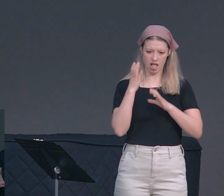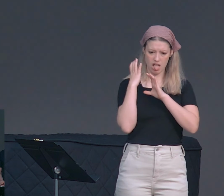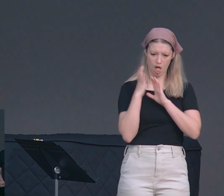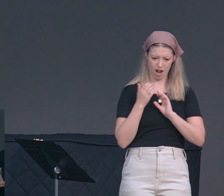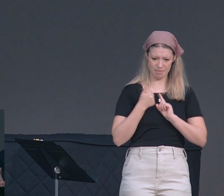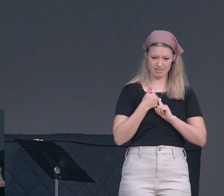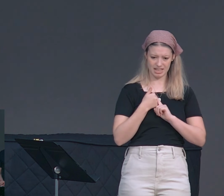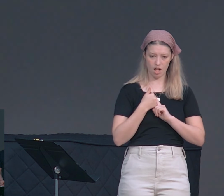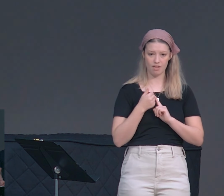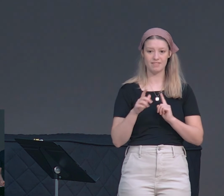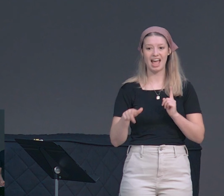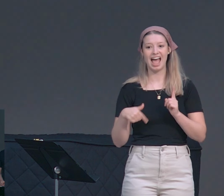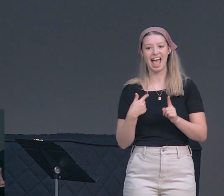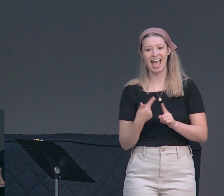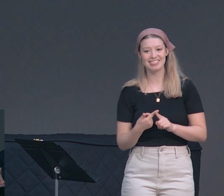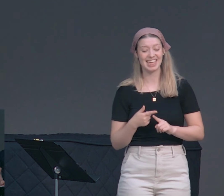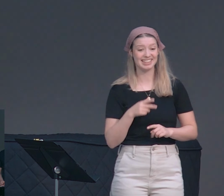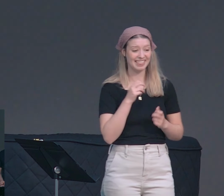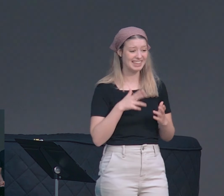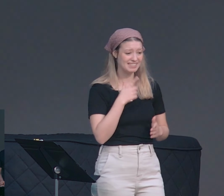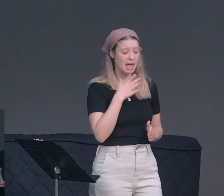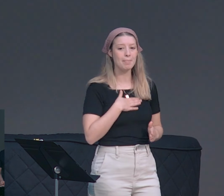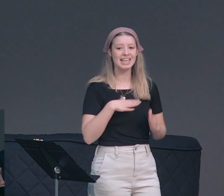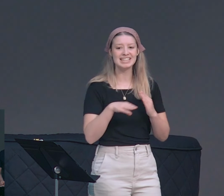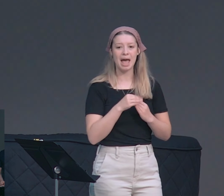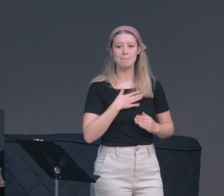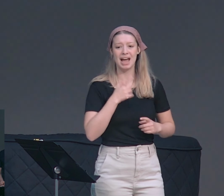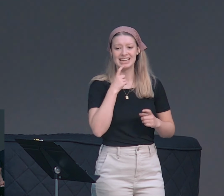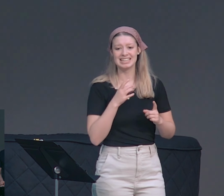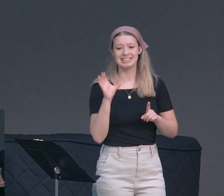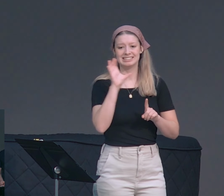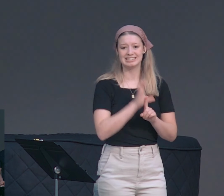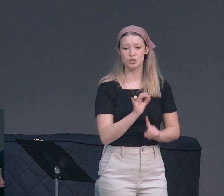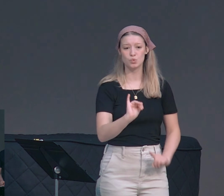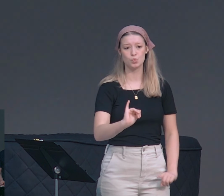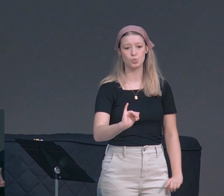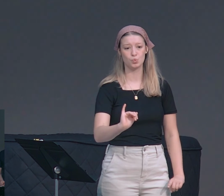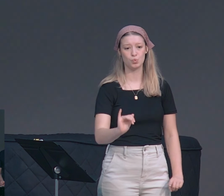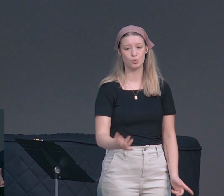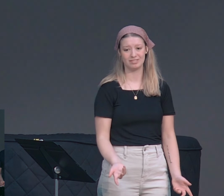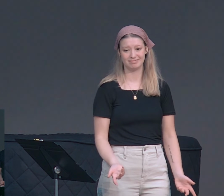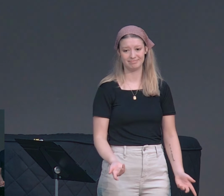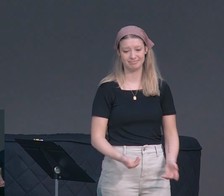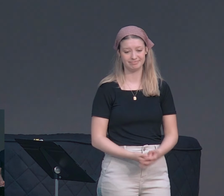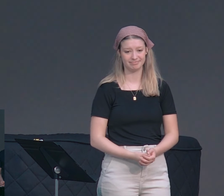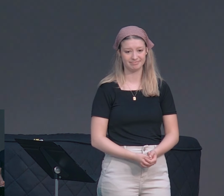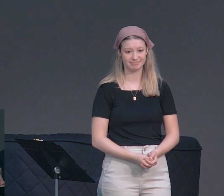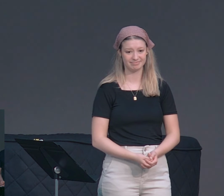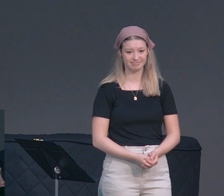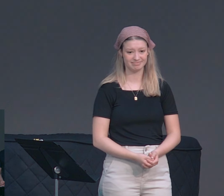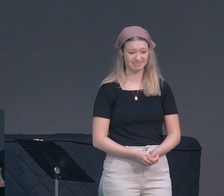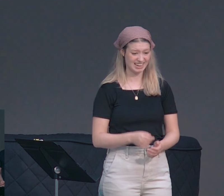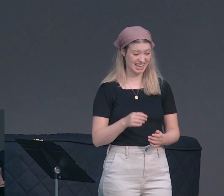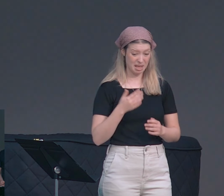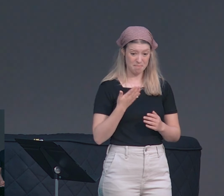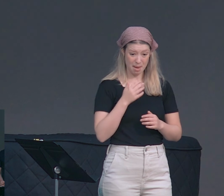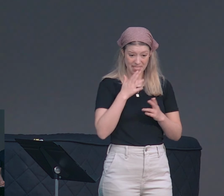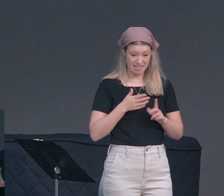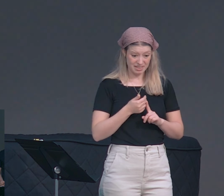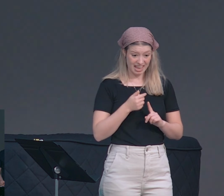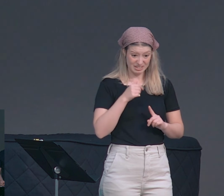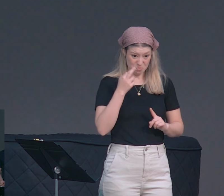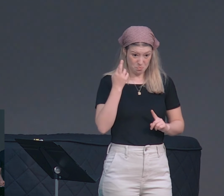sin and add it to the load? Does he realize that Jesus is trying to process the